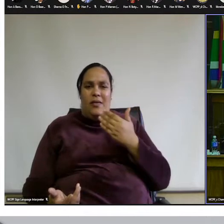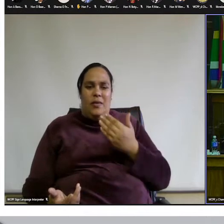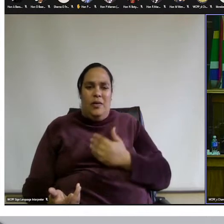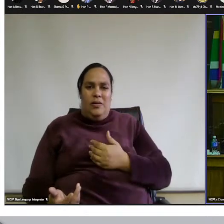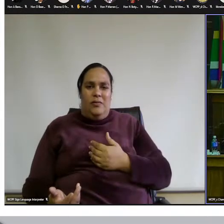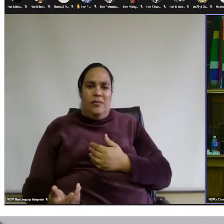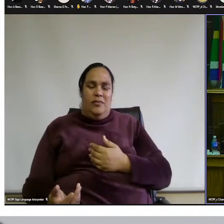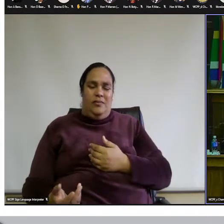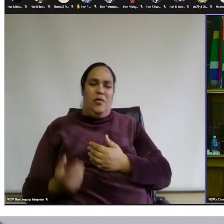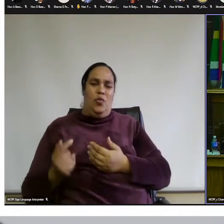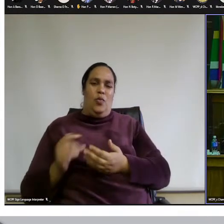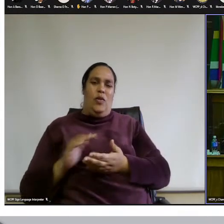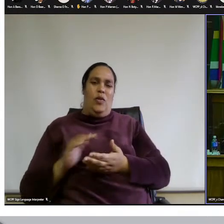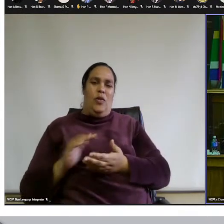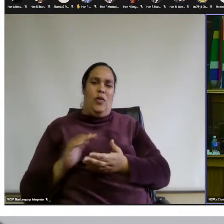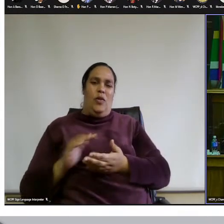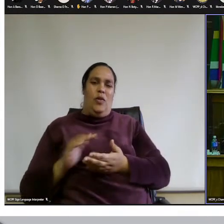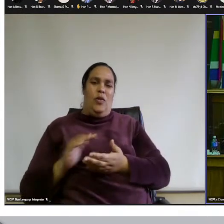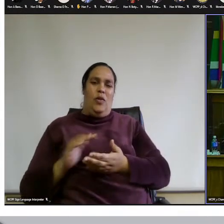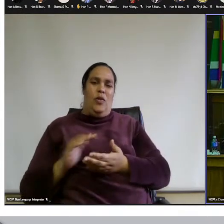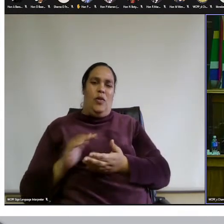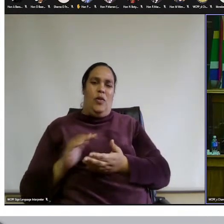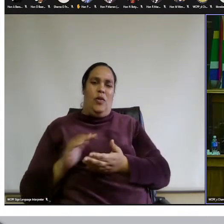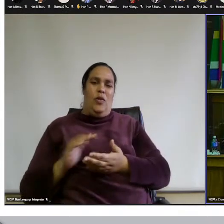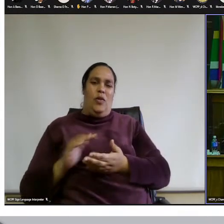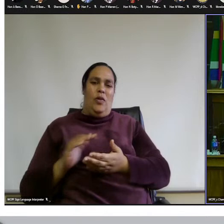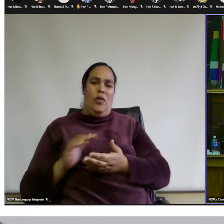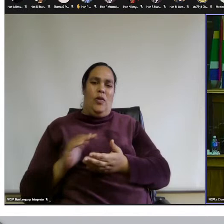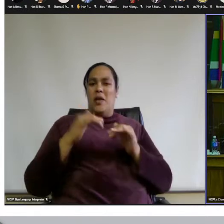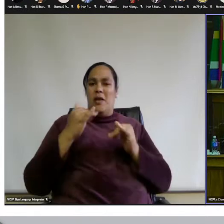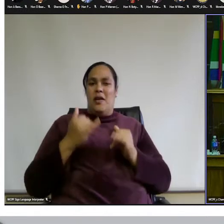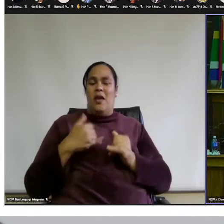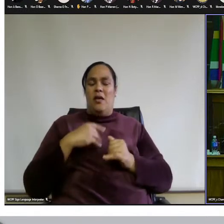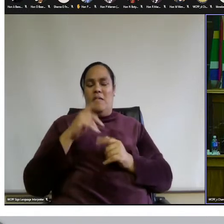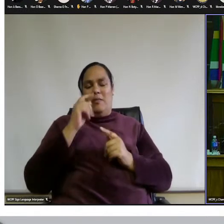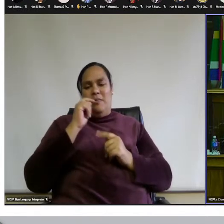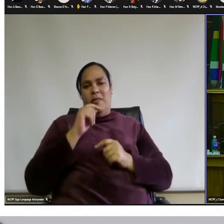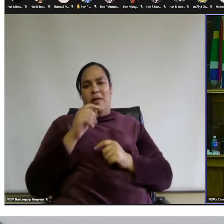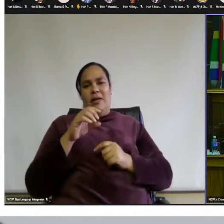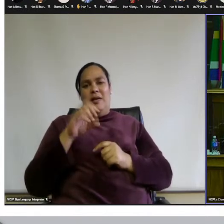will be printed on the order paper. I now recognise Honourable Sayed.